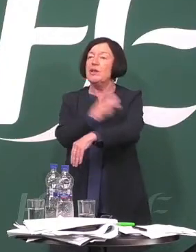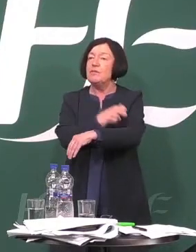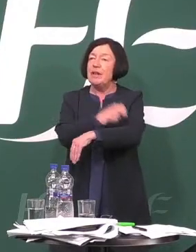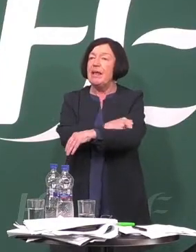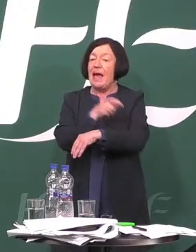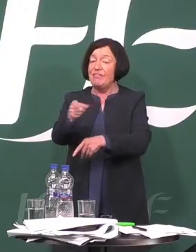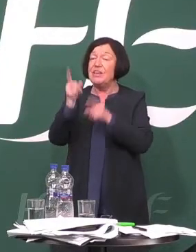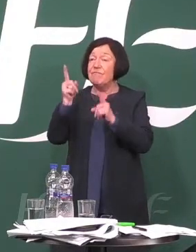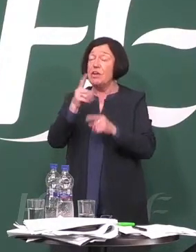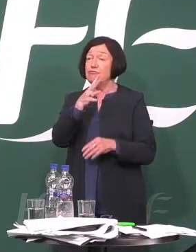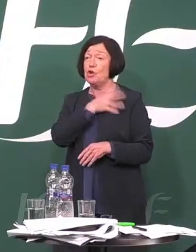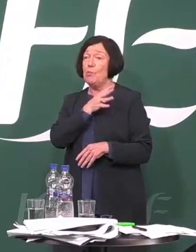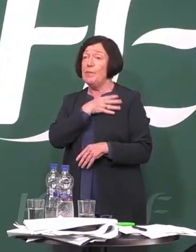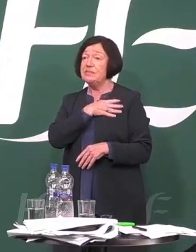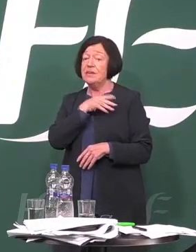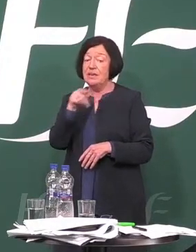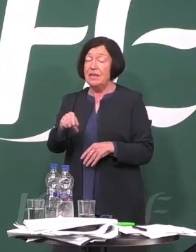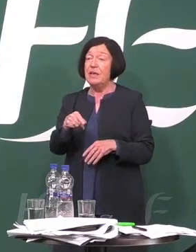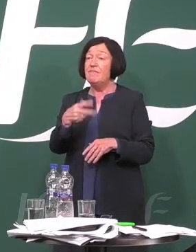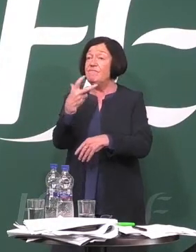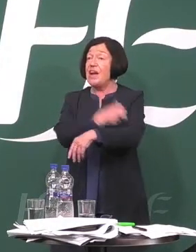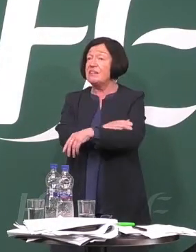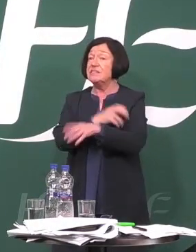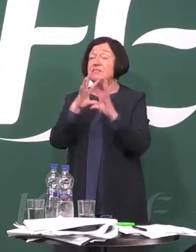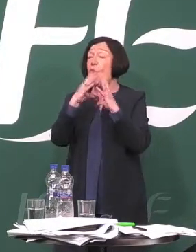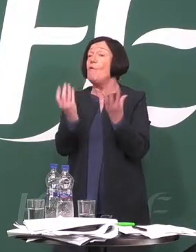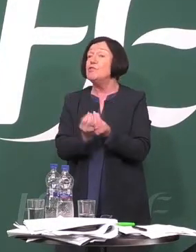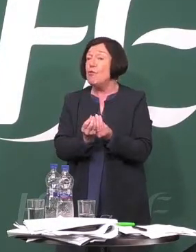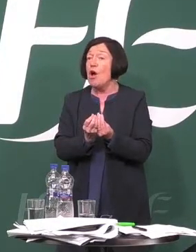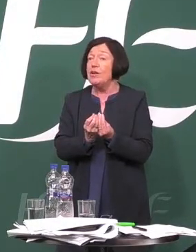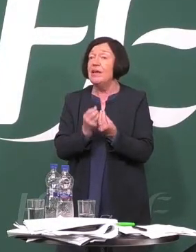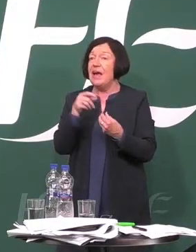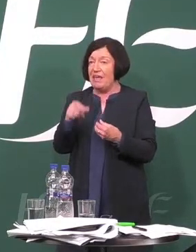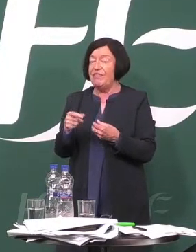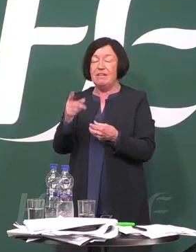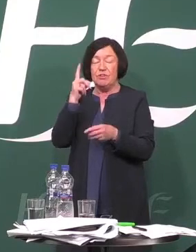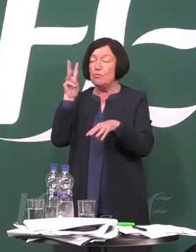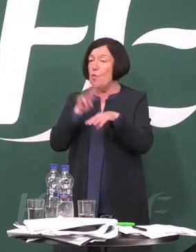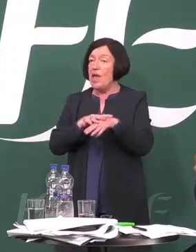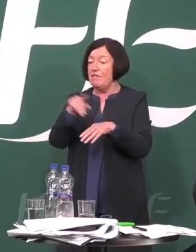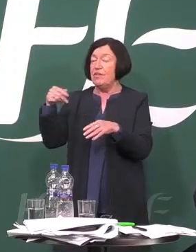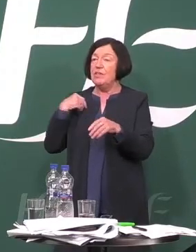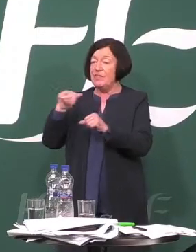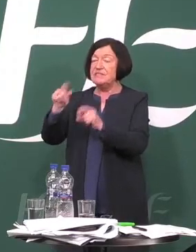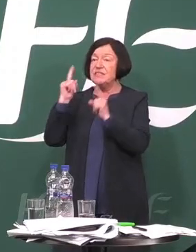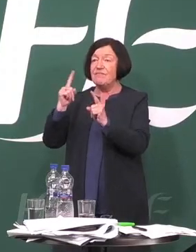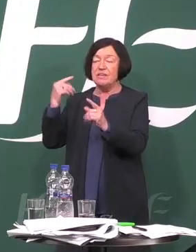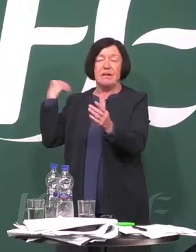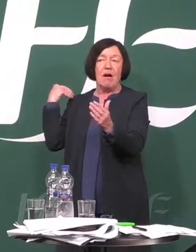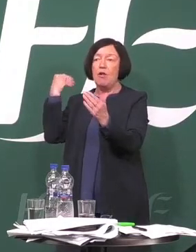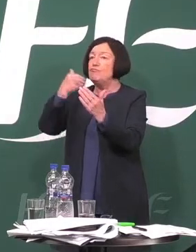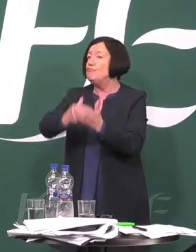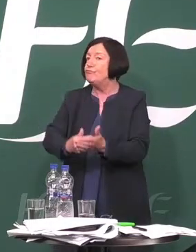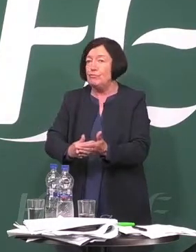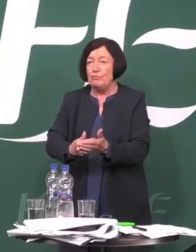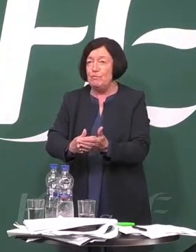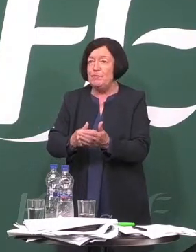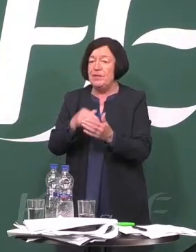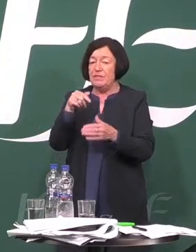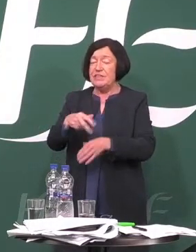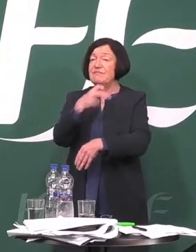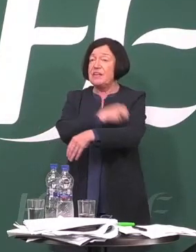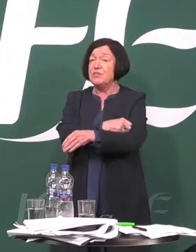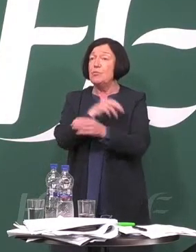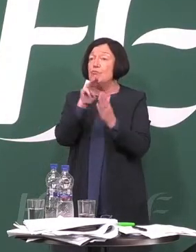Advisory Committee in relation to vaccines in general and immunisations, and they've served us well in terms of that advice right through this process of the vaccination